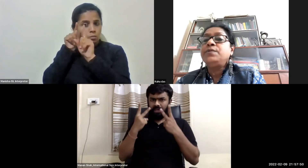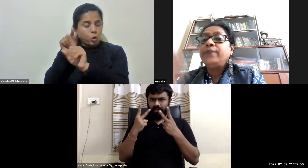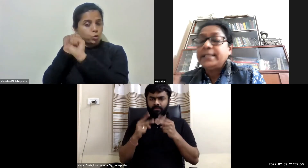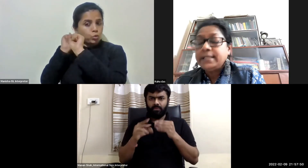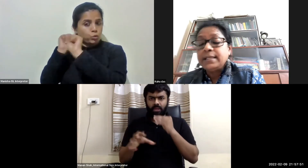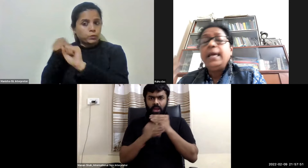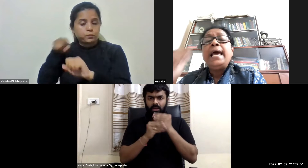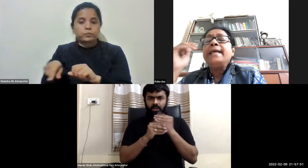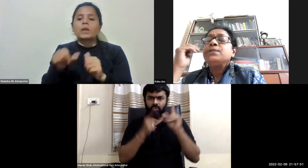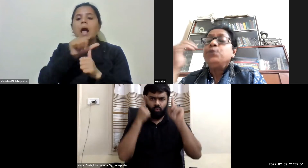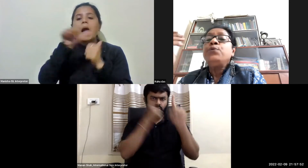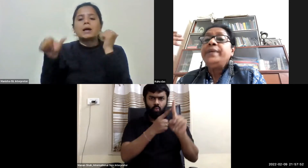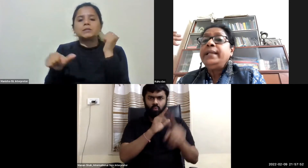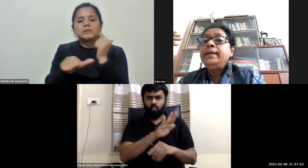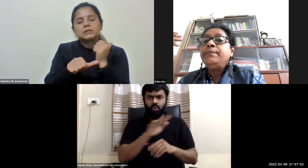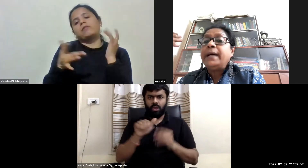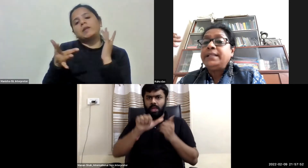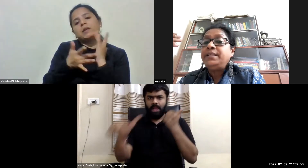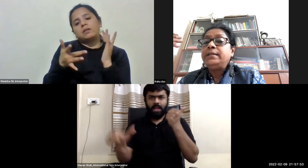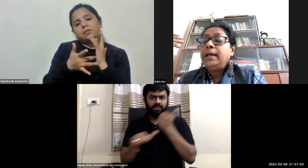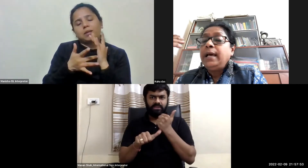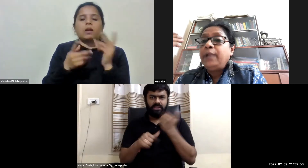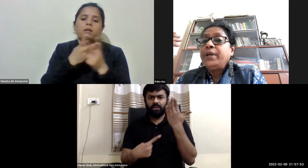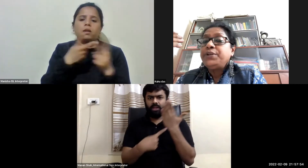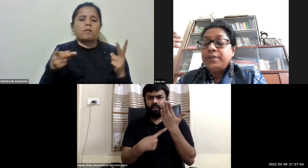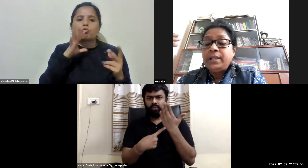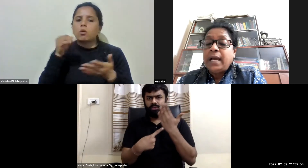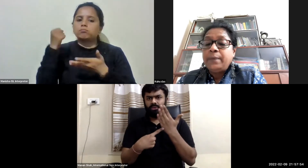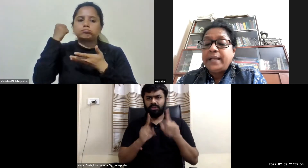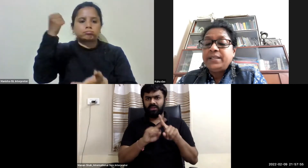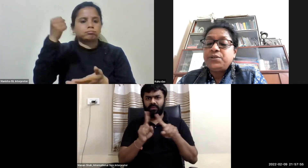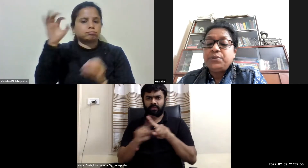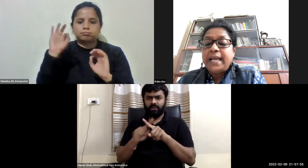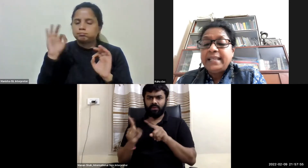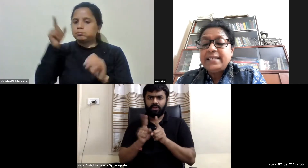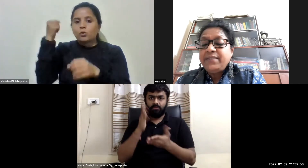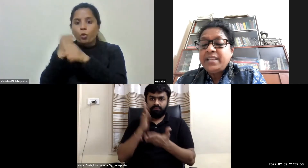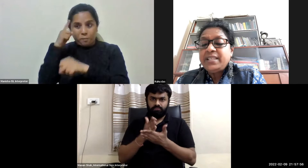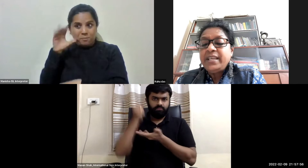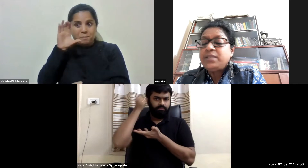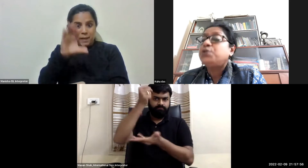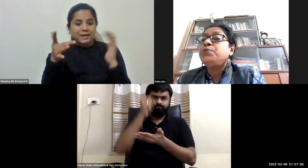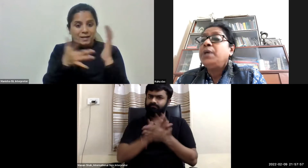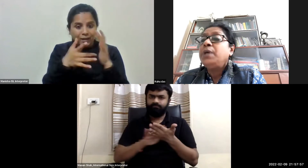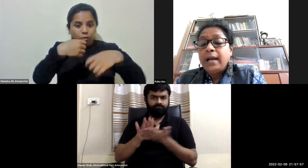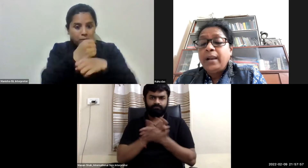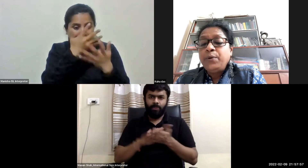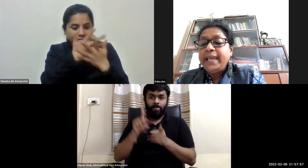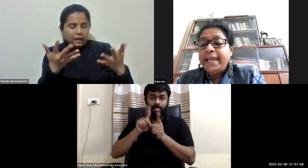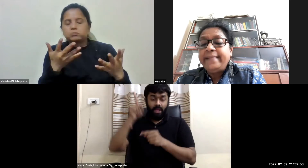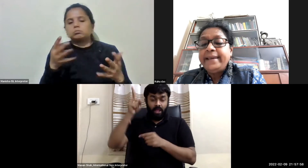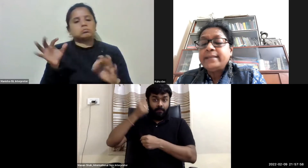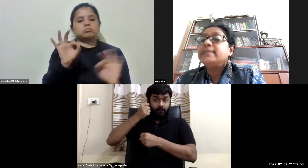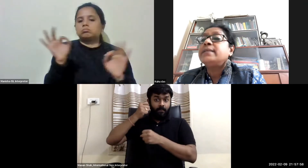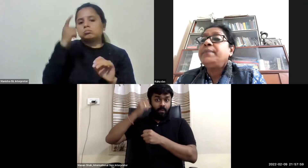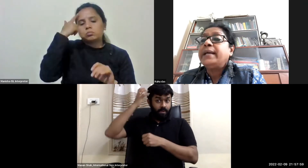the assistive devices has no really budget allocation in our budget. So that is a very serious issue, along